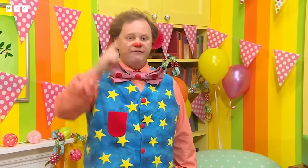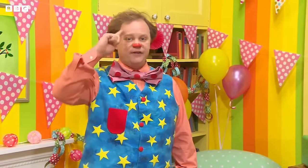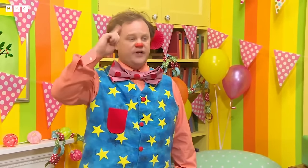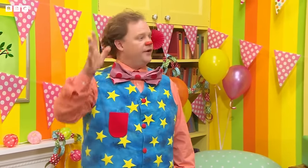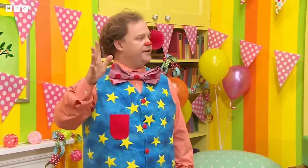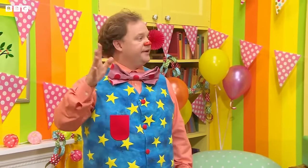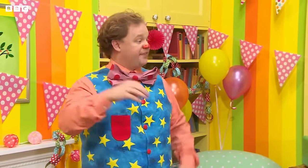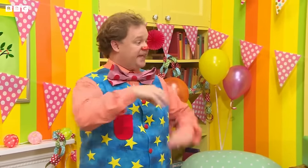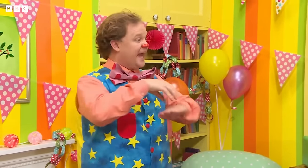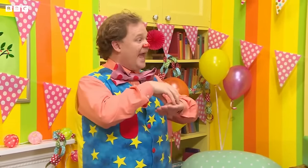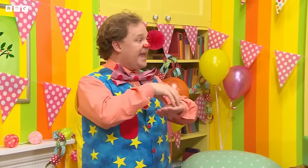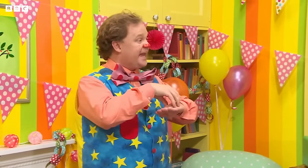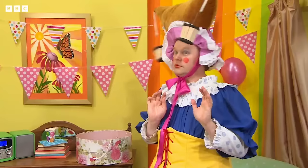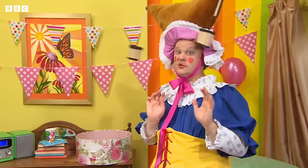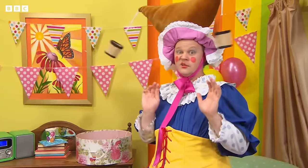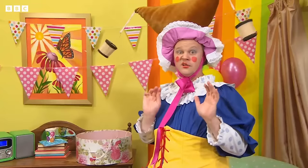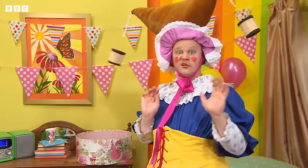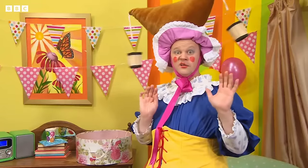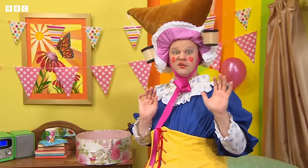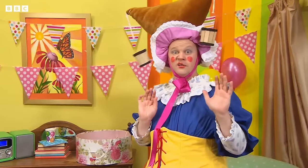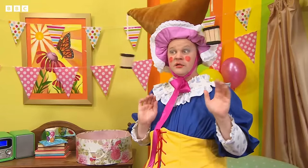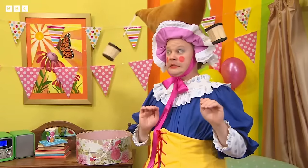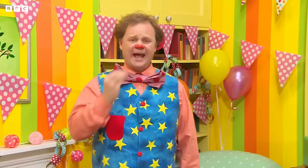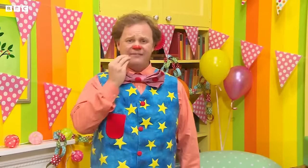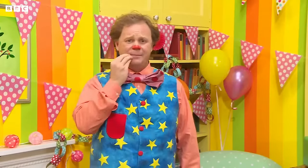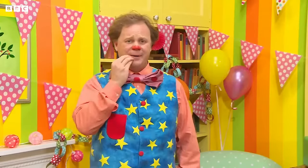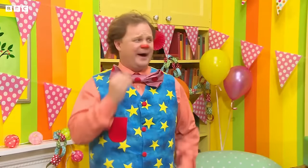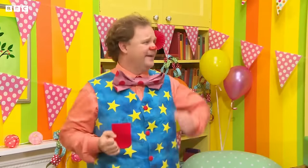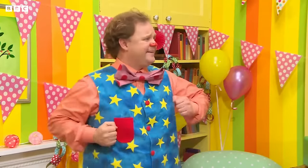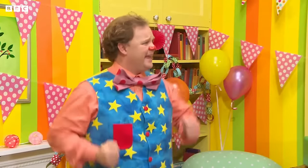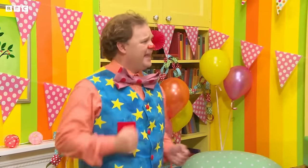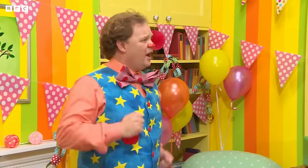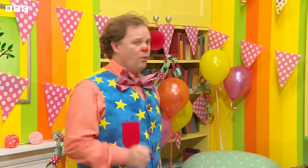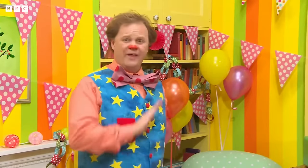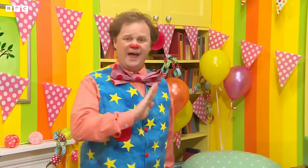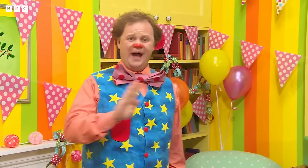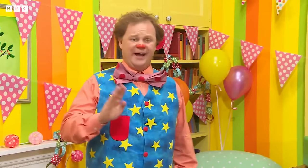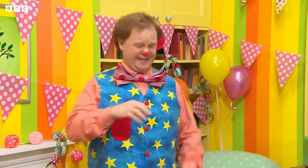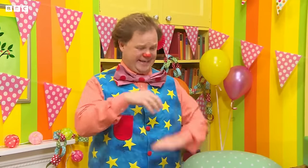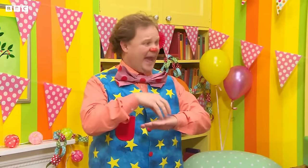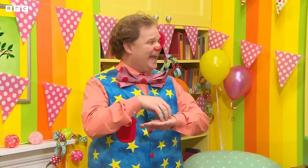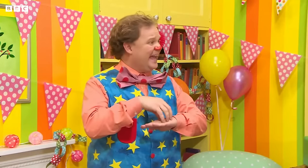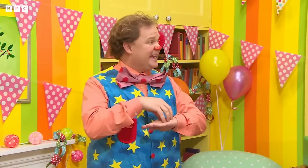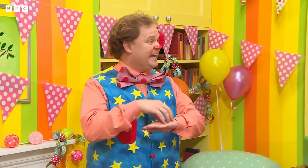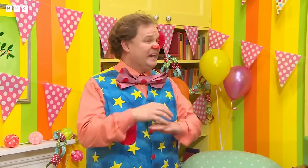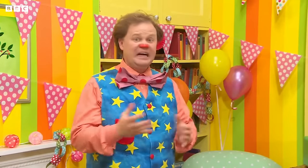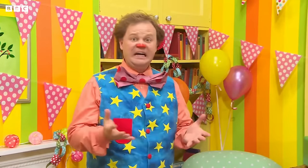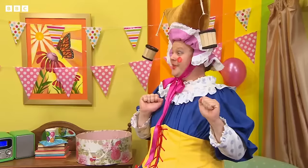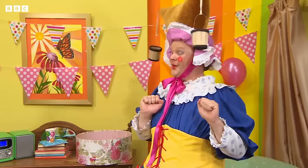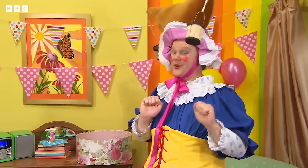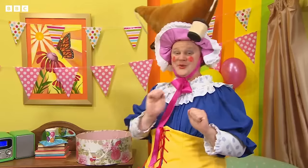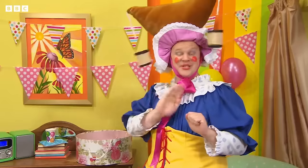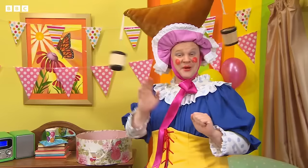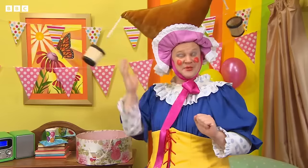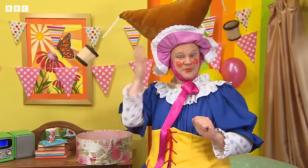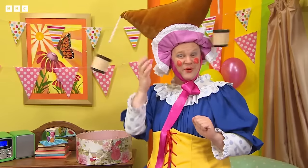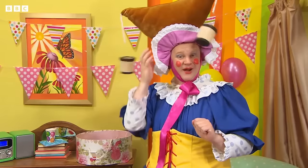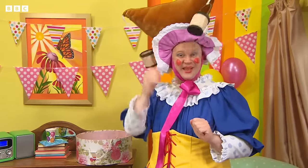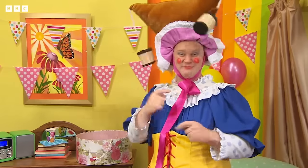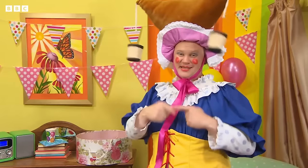I've forgotten the cake! You can't have a party without a cake! Don't worry,